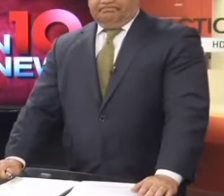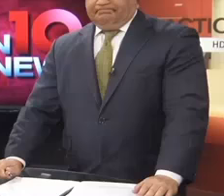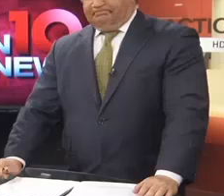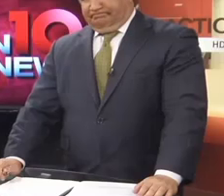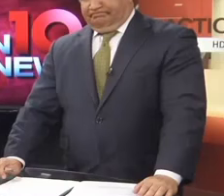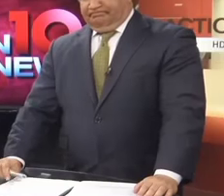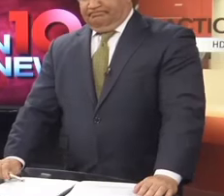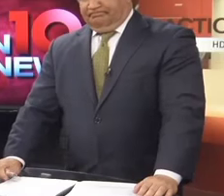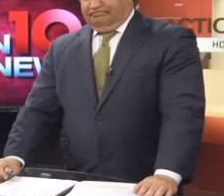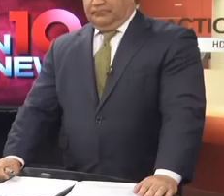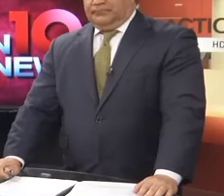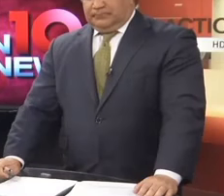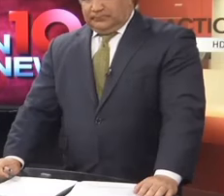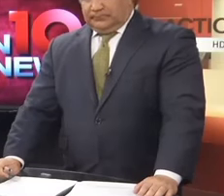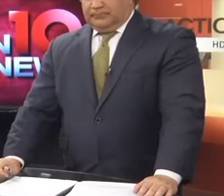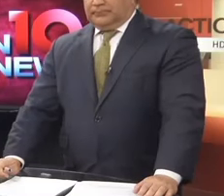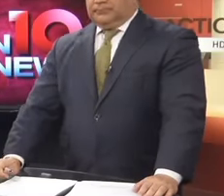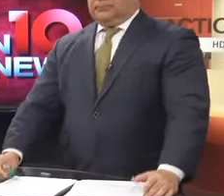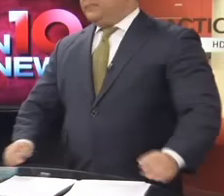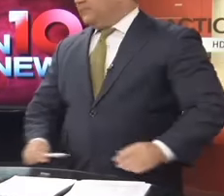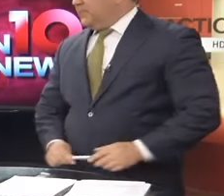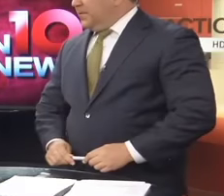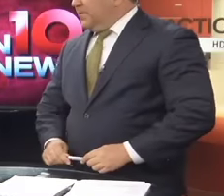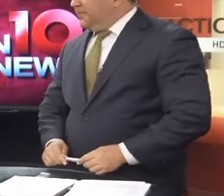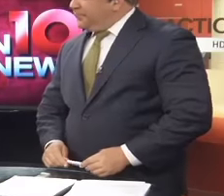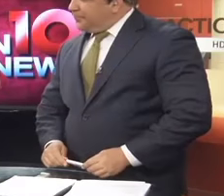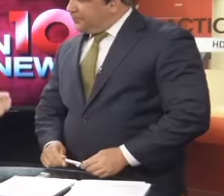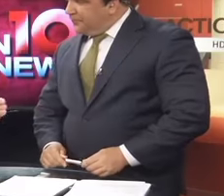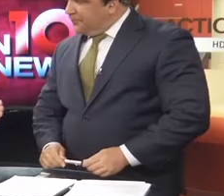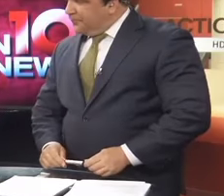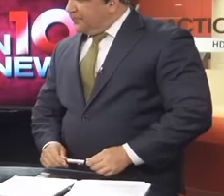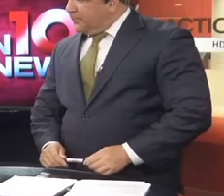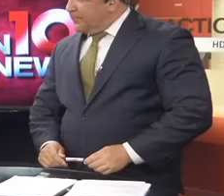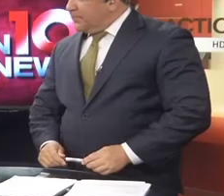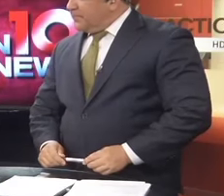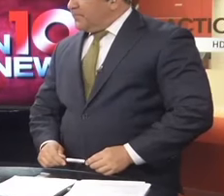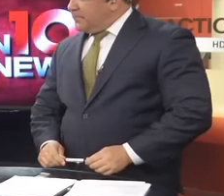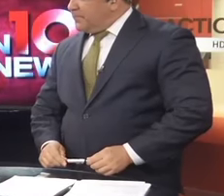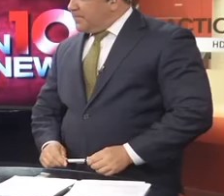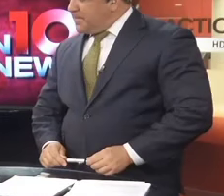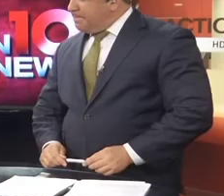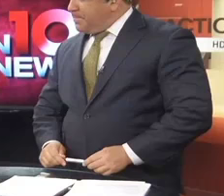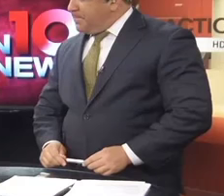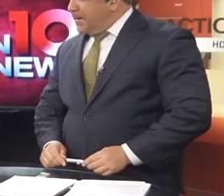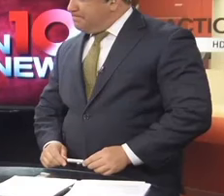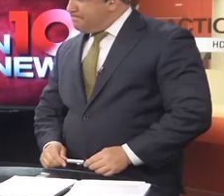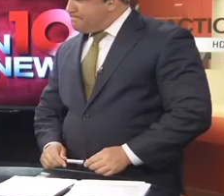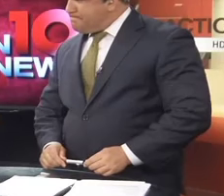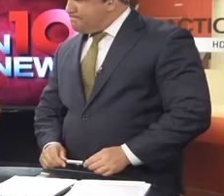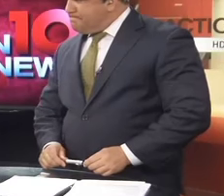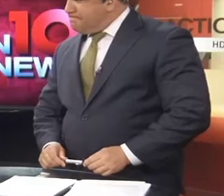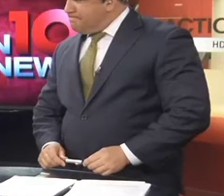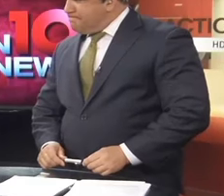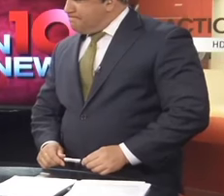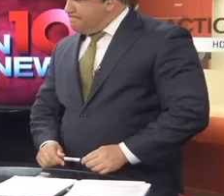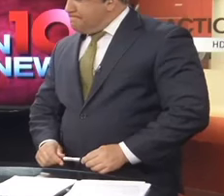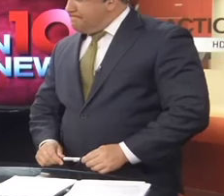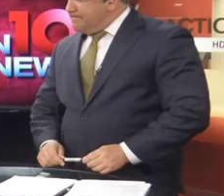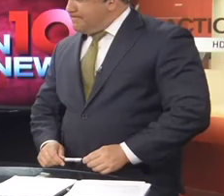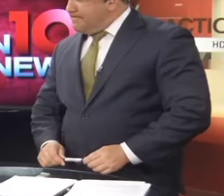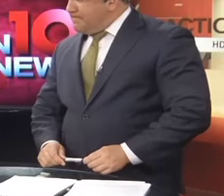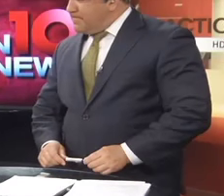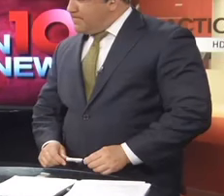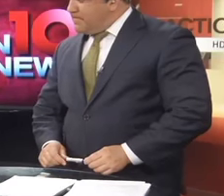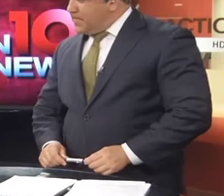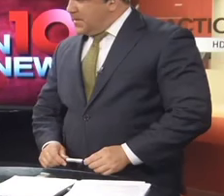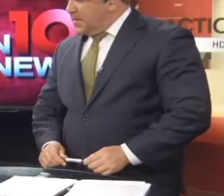and get their sandbags filled for free on Civitan, up to 20 per household or 20 for business. Right. So we'll have more on this as the